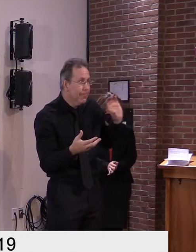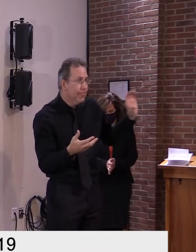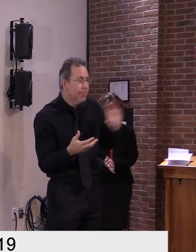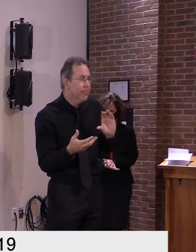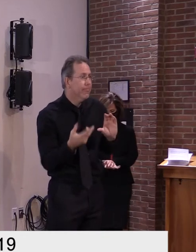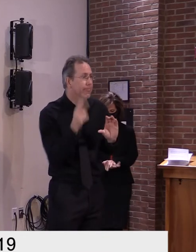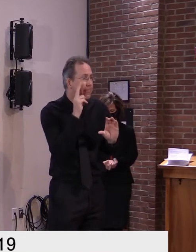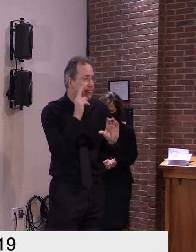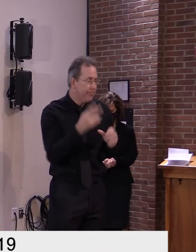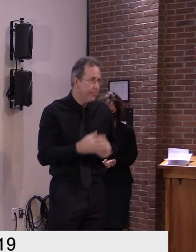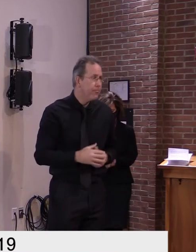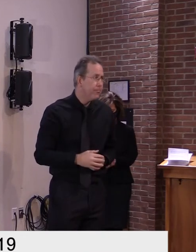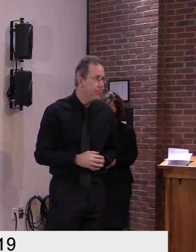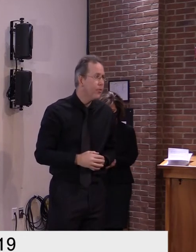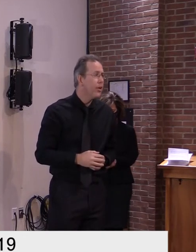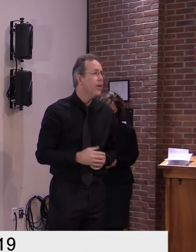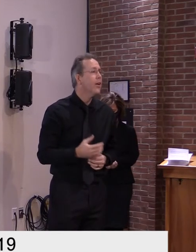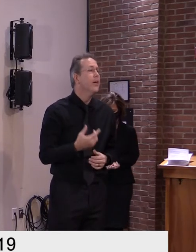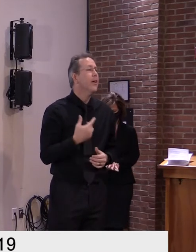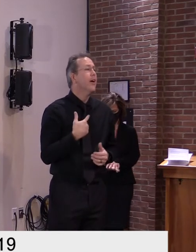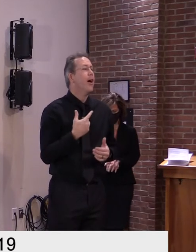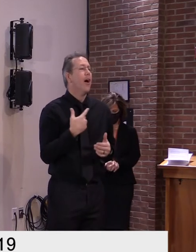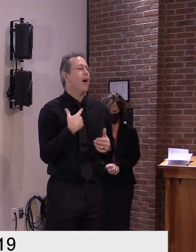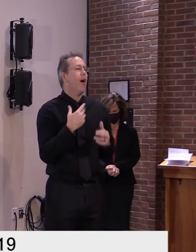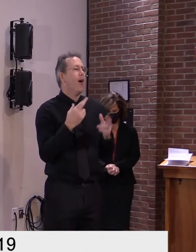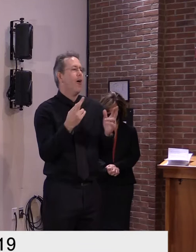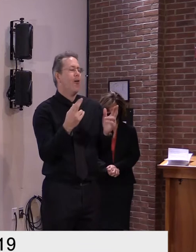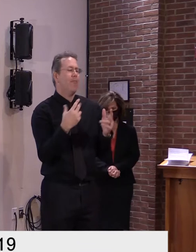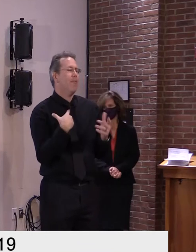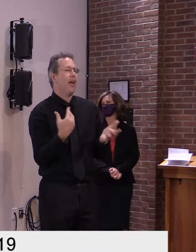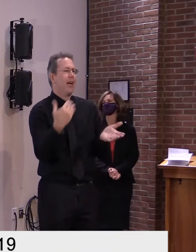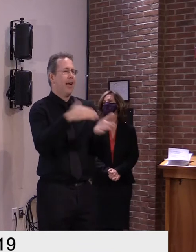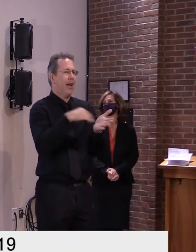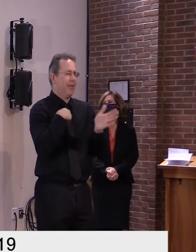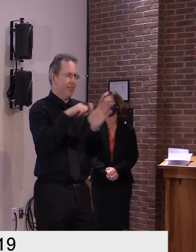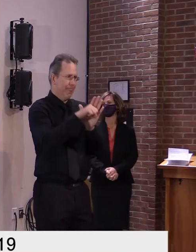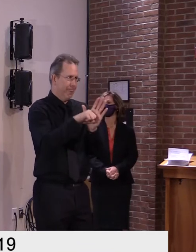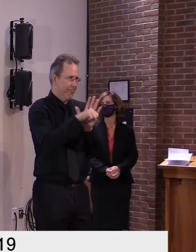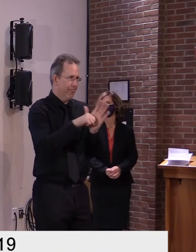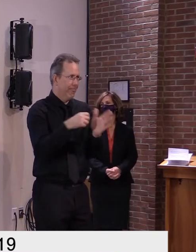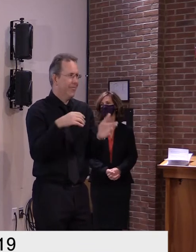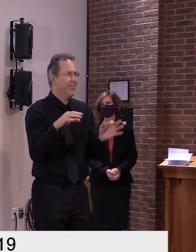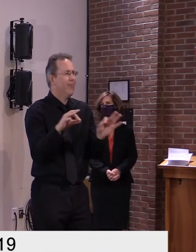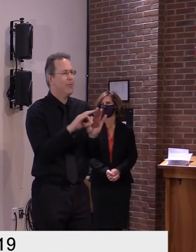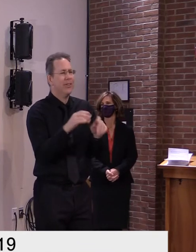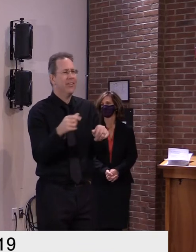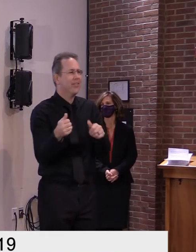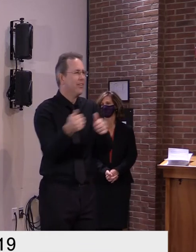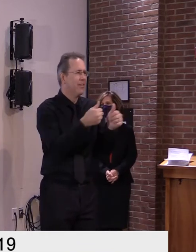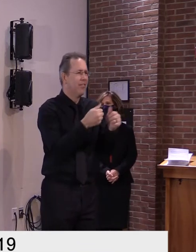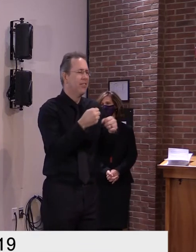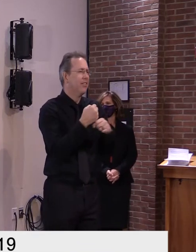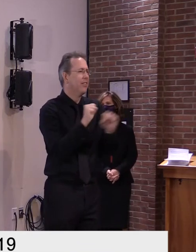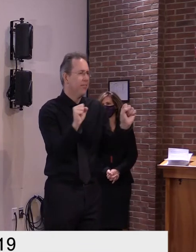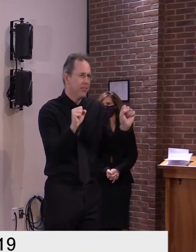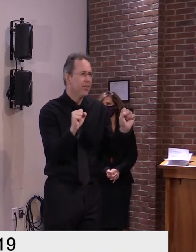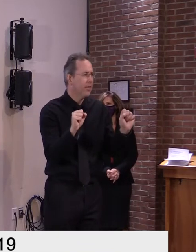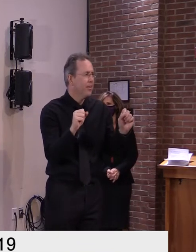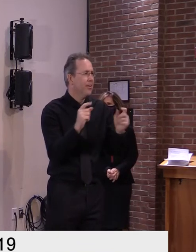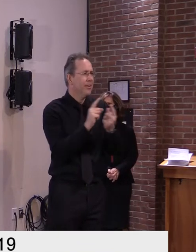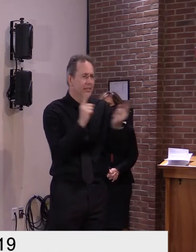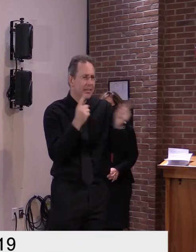85-year-old to stay safe. Hang on until that point in time. And avoid the